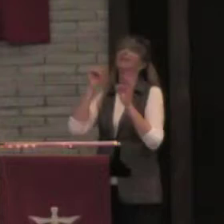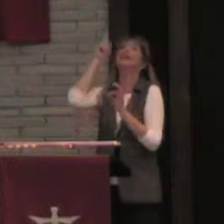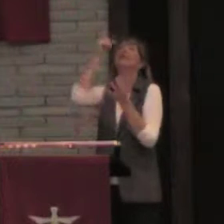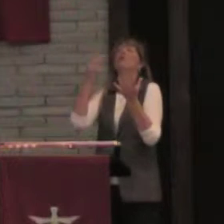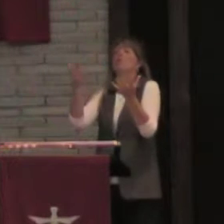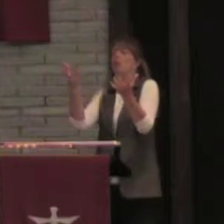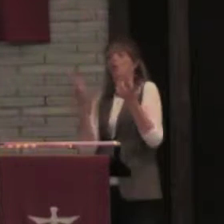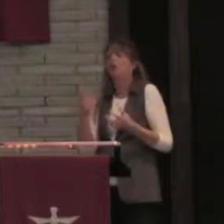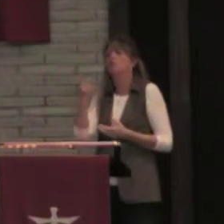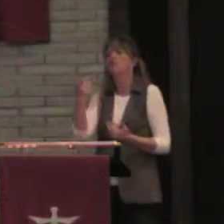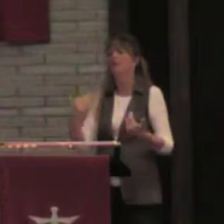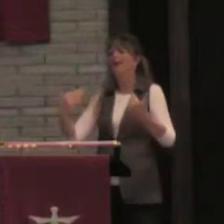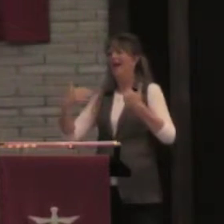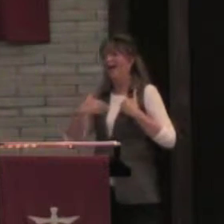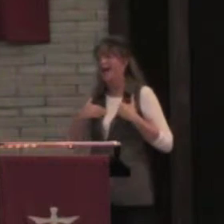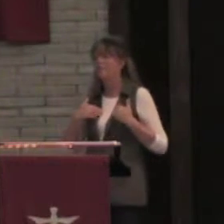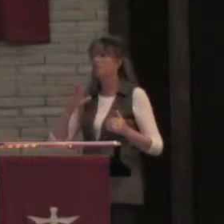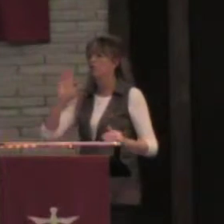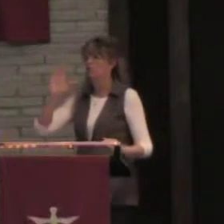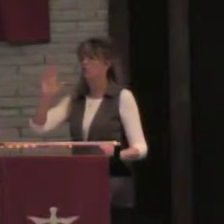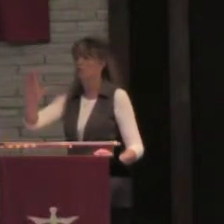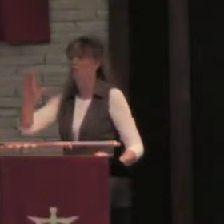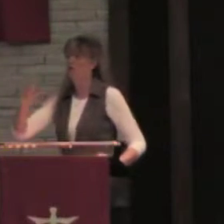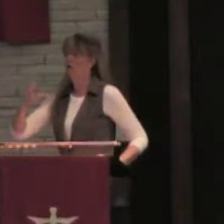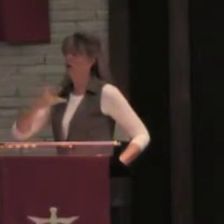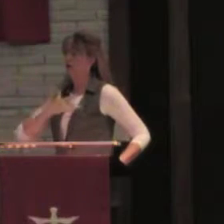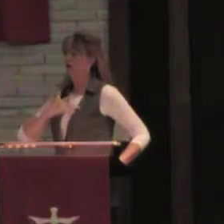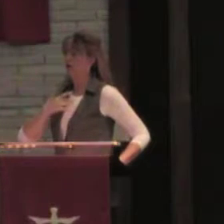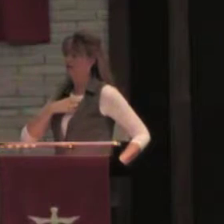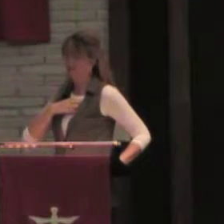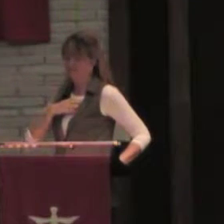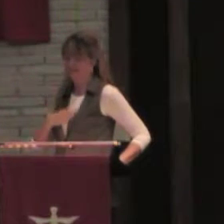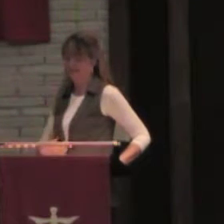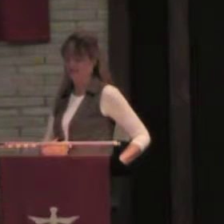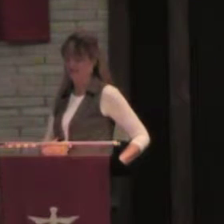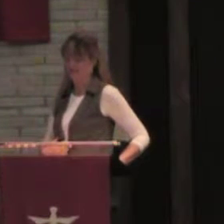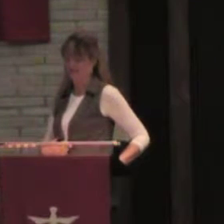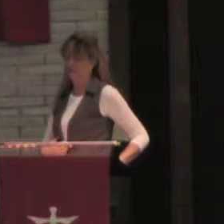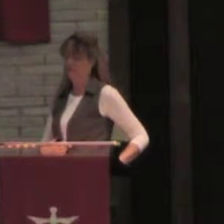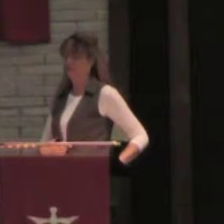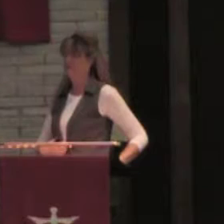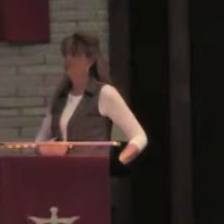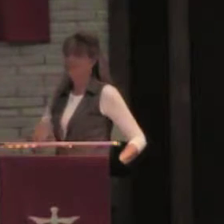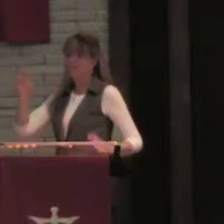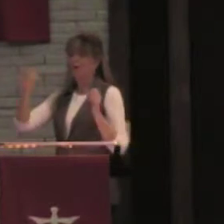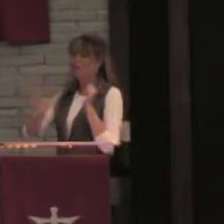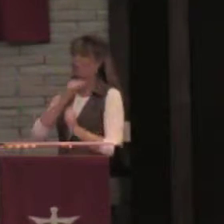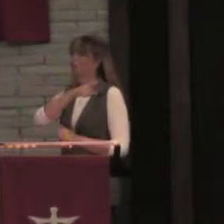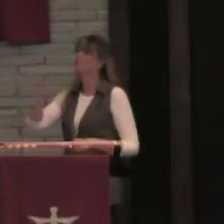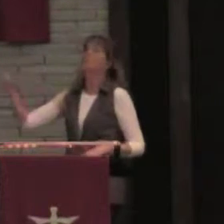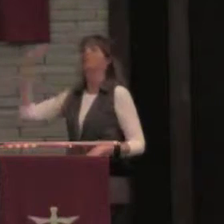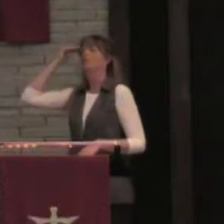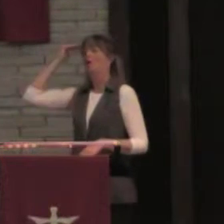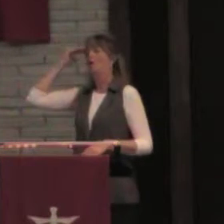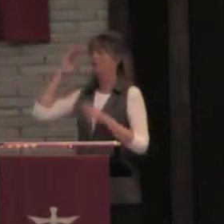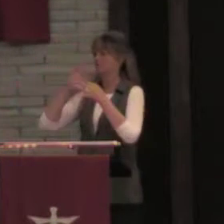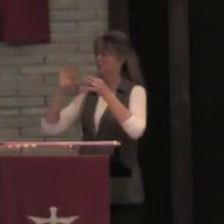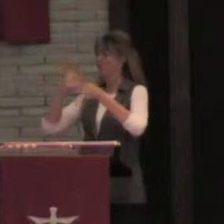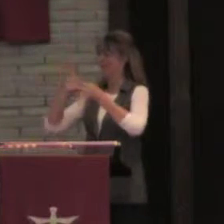And most importantly, he wants you to have the desires of your heart. Most of